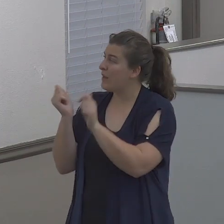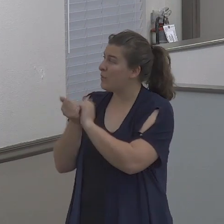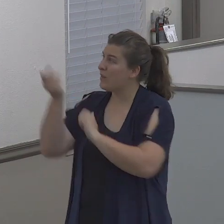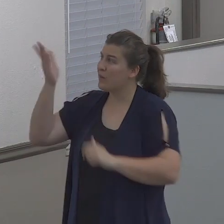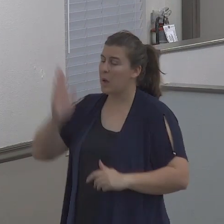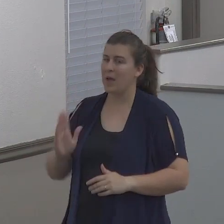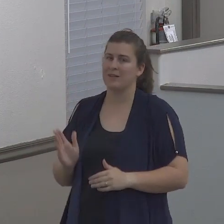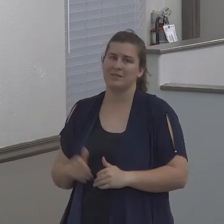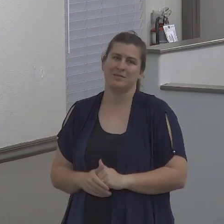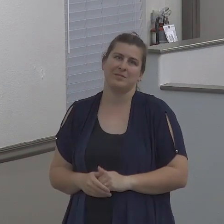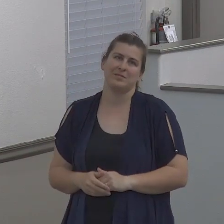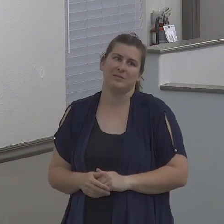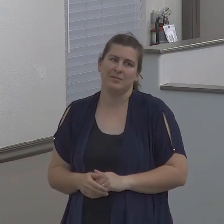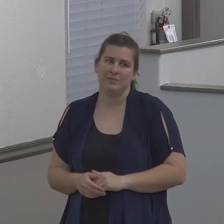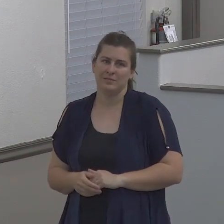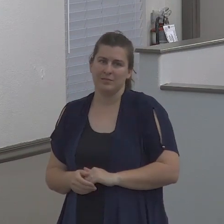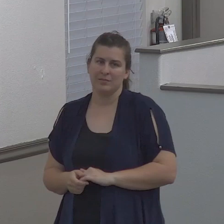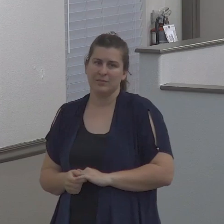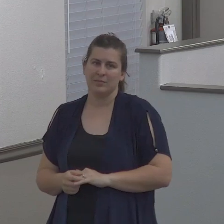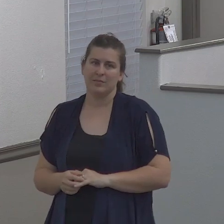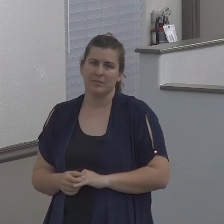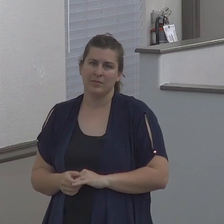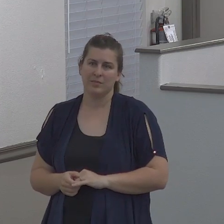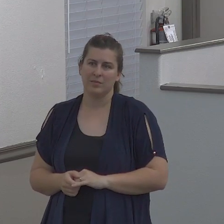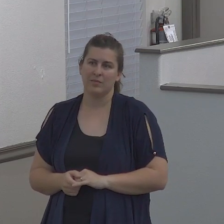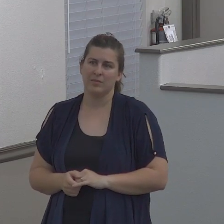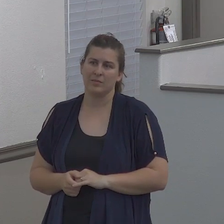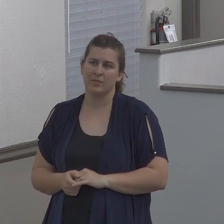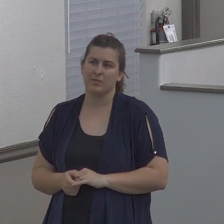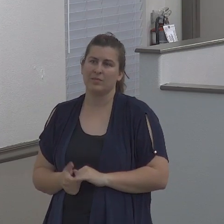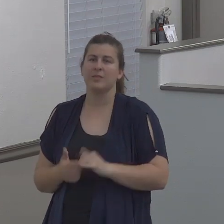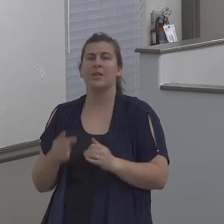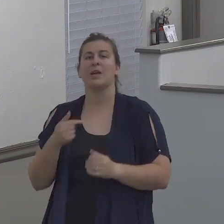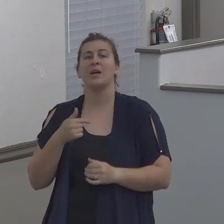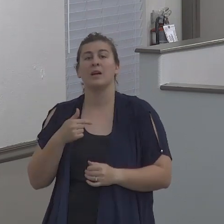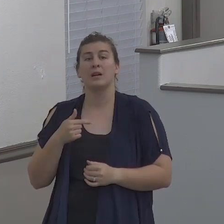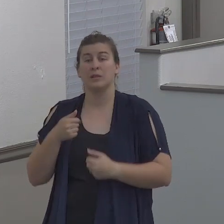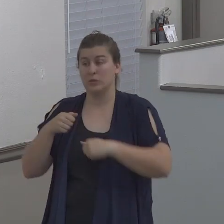And we do business with God. And those things are right there.